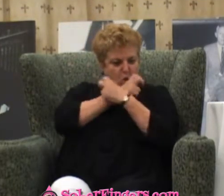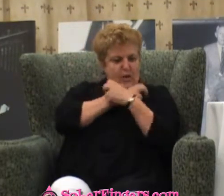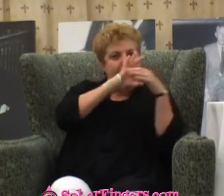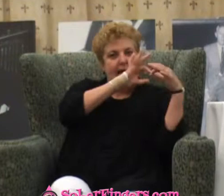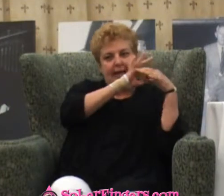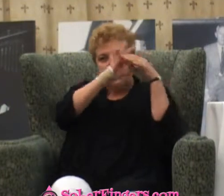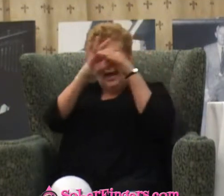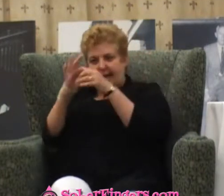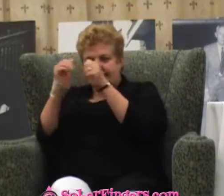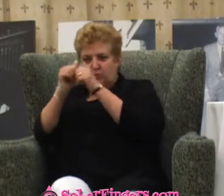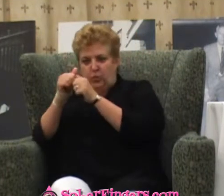jail bone.